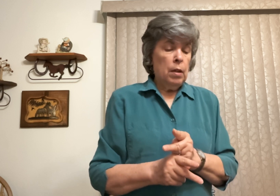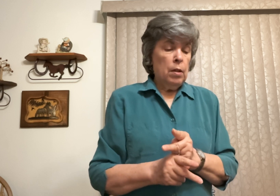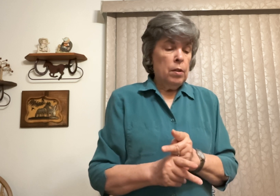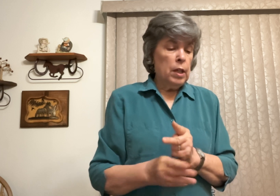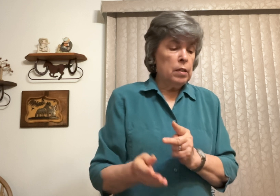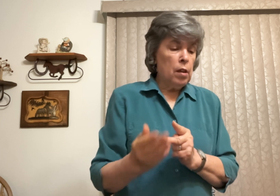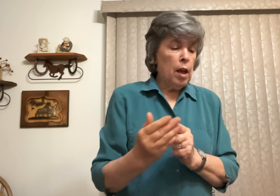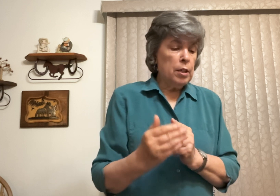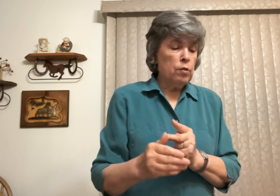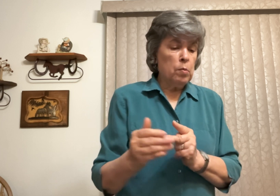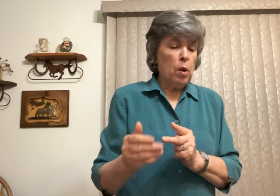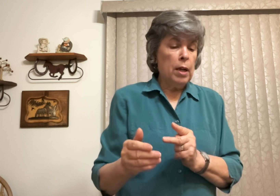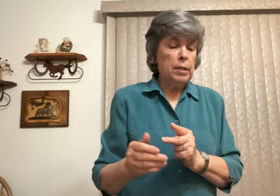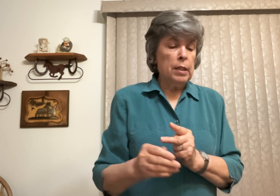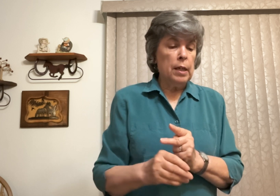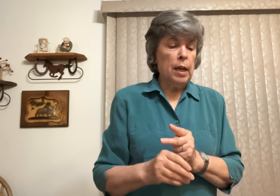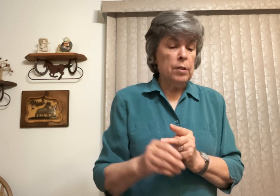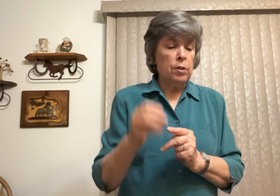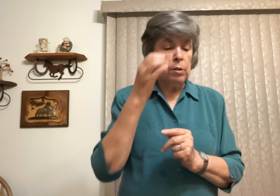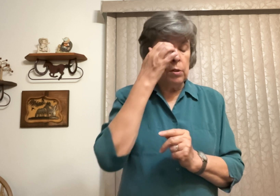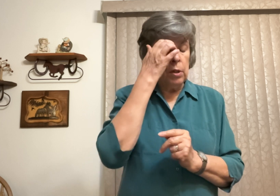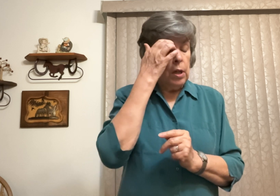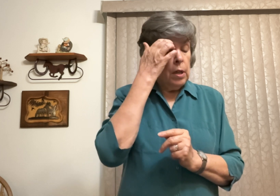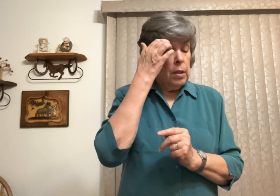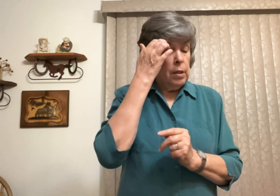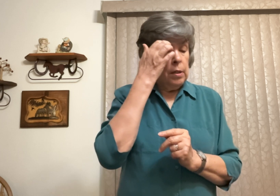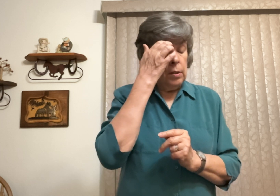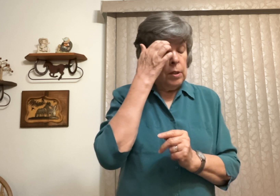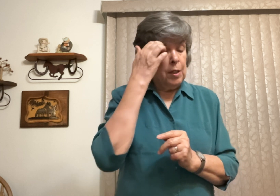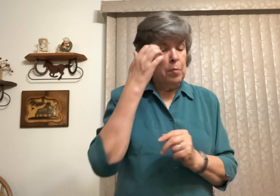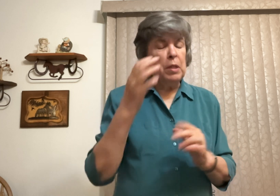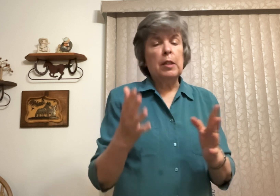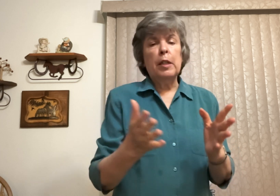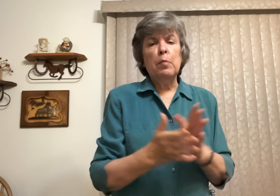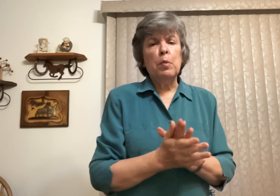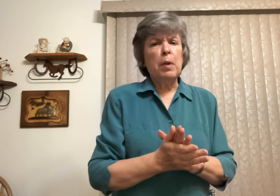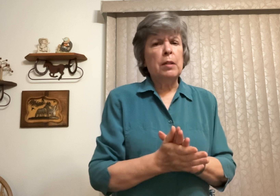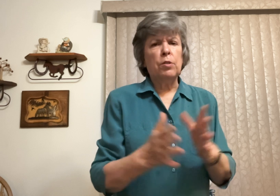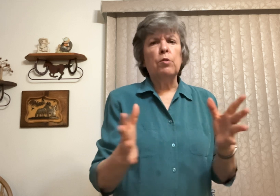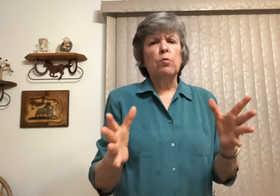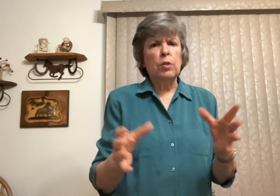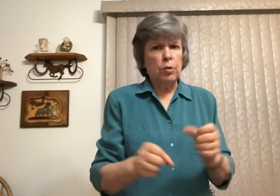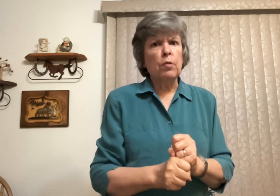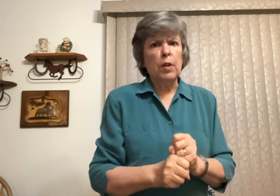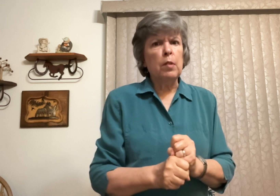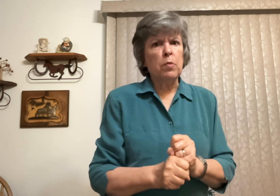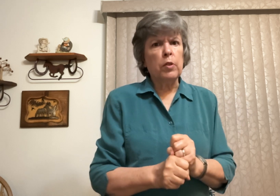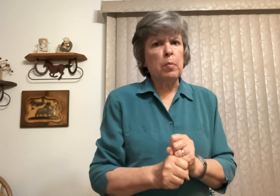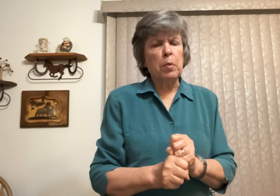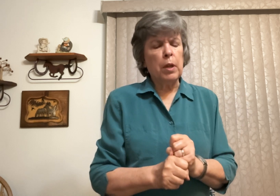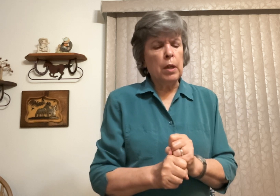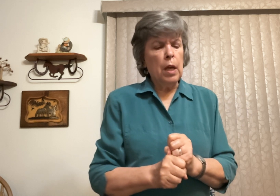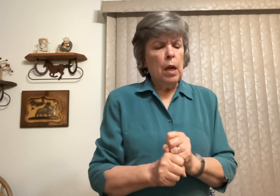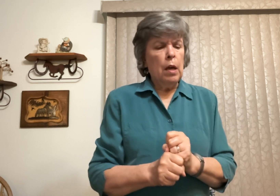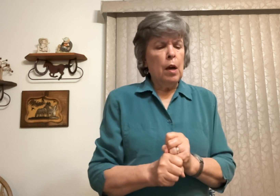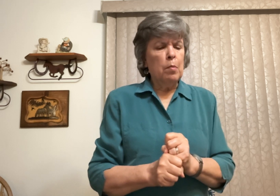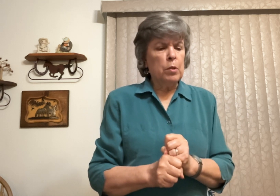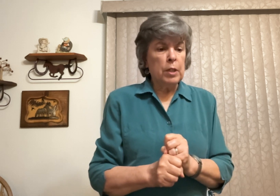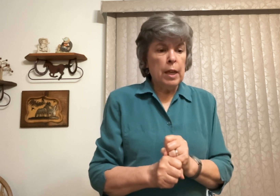the next line is from rising again. So it doesn't mean to keep him as to reserve him for something or save him